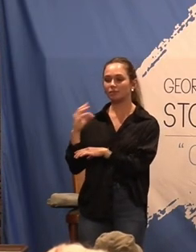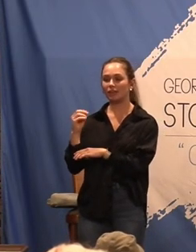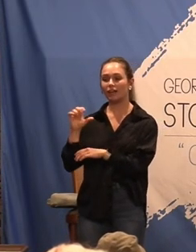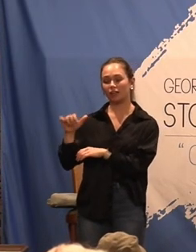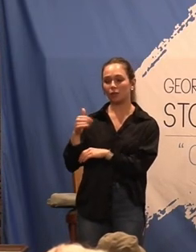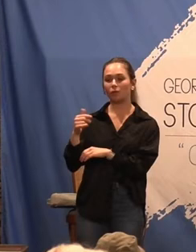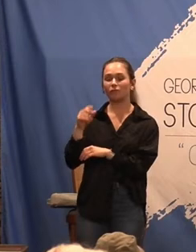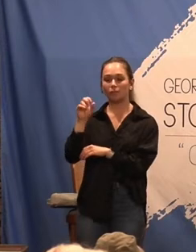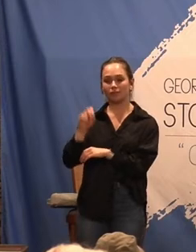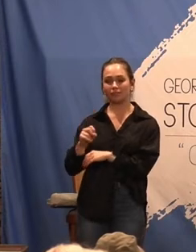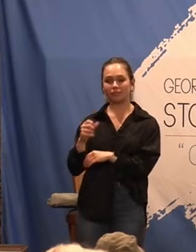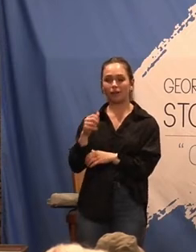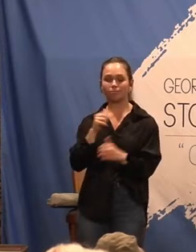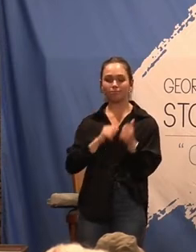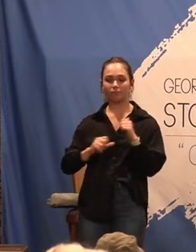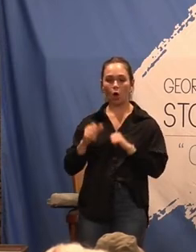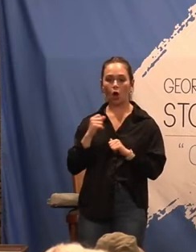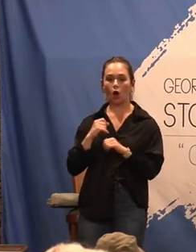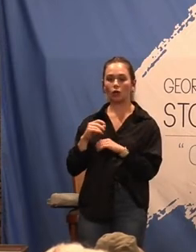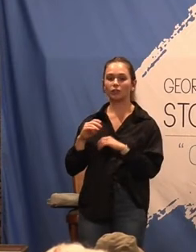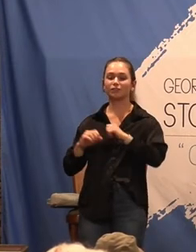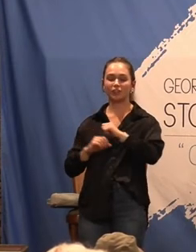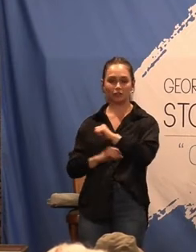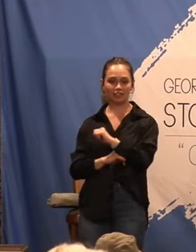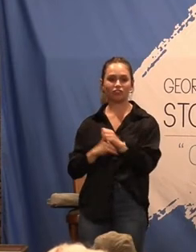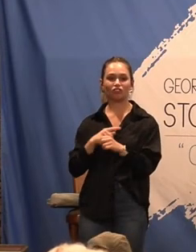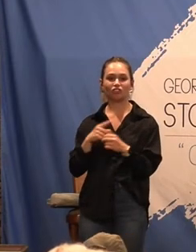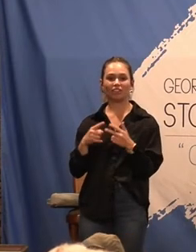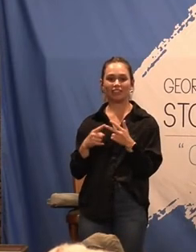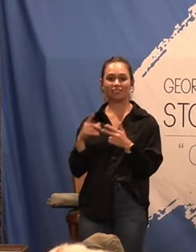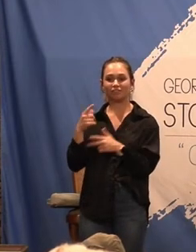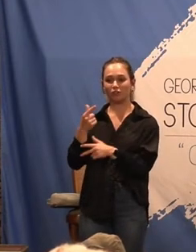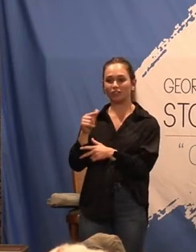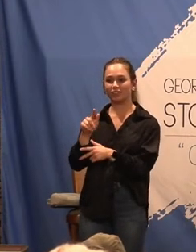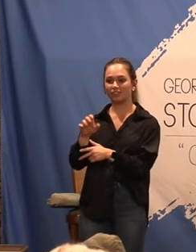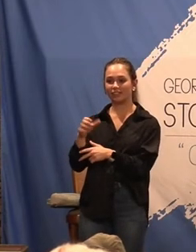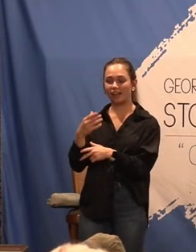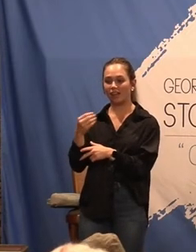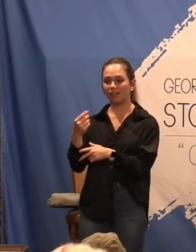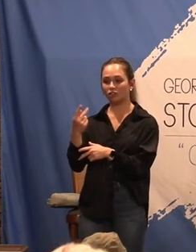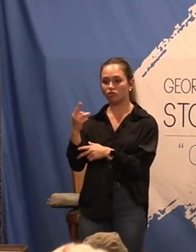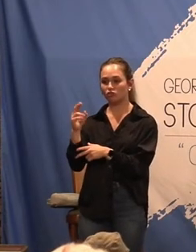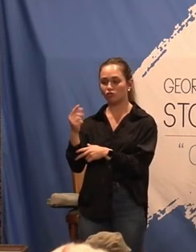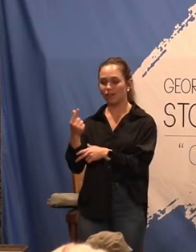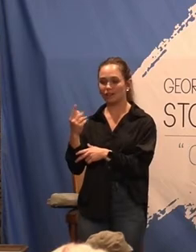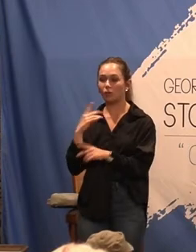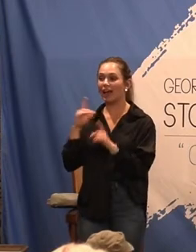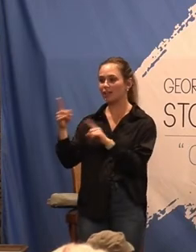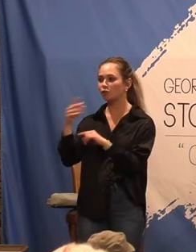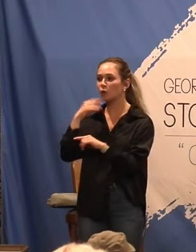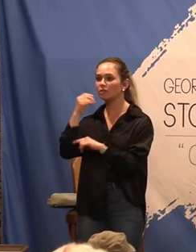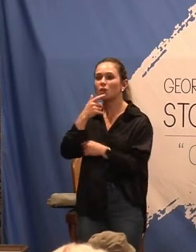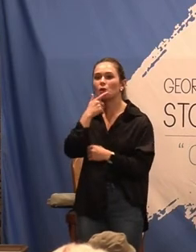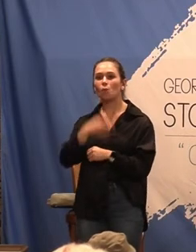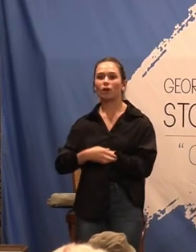from the South Arts Foundation, and a generous gift from Gail and Greg Boots, who had to go home, so they're watching.